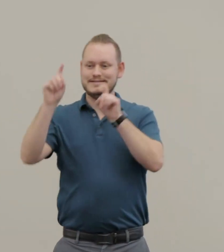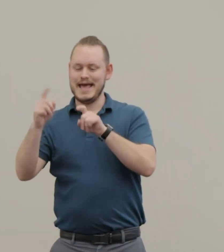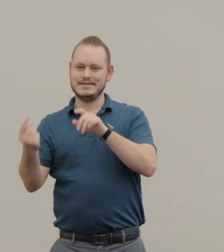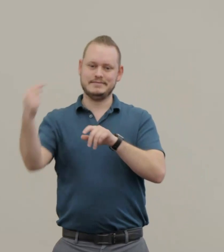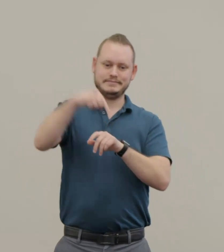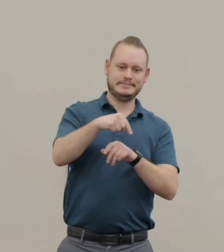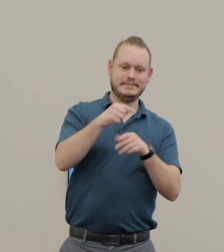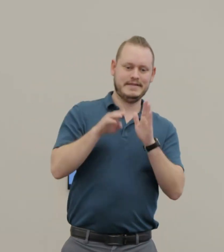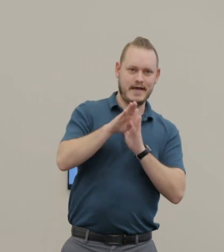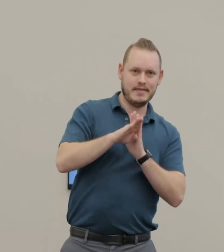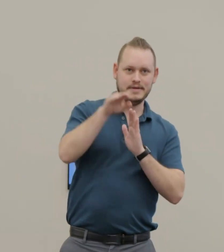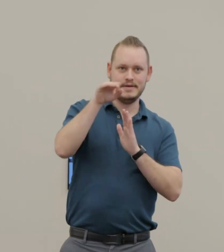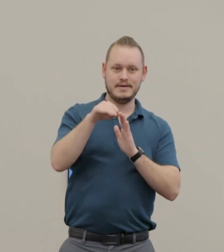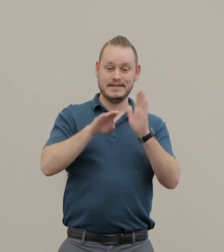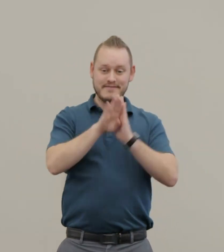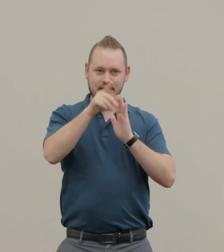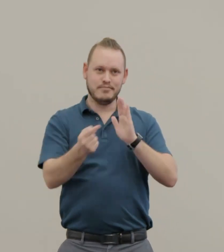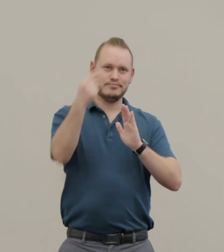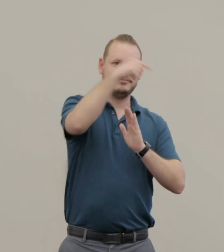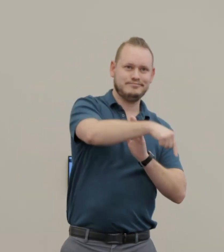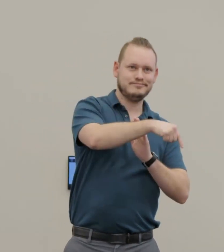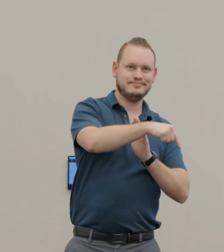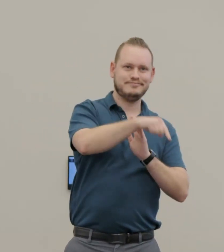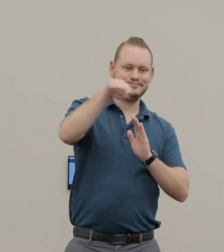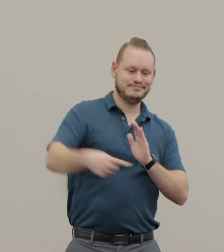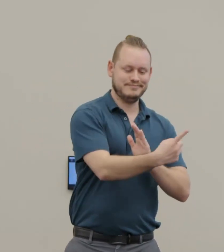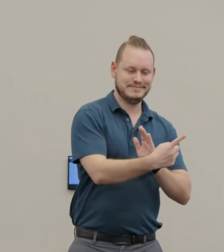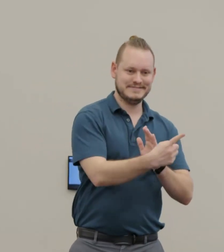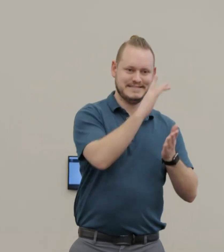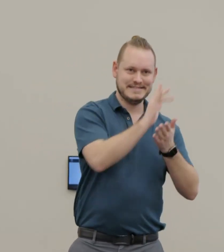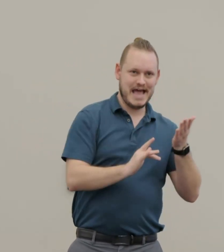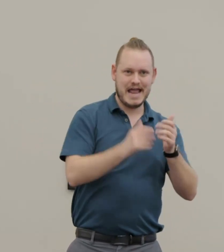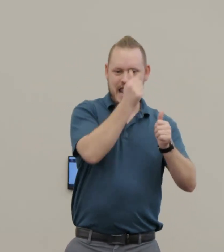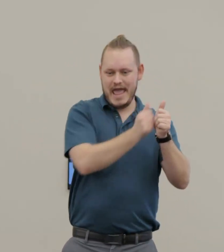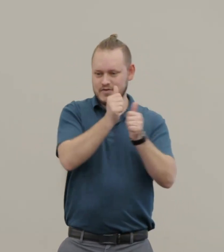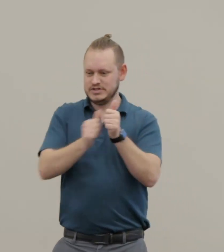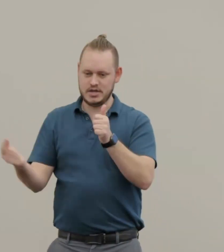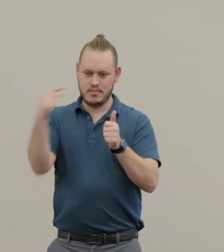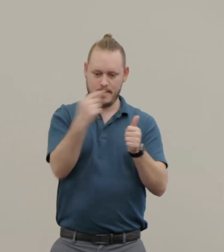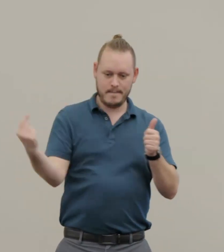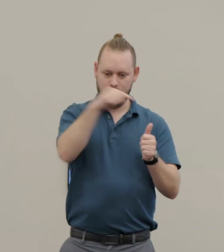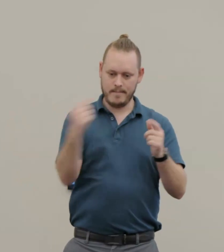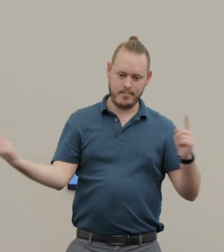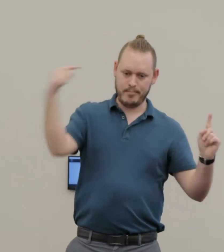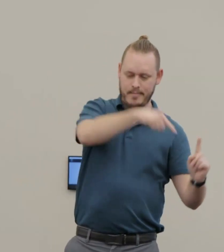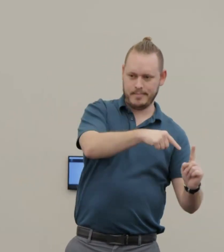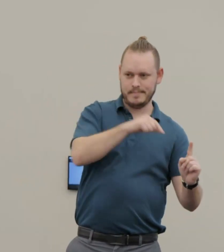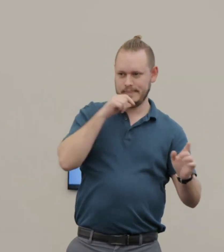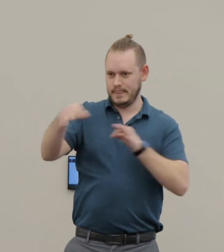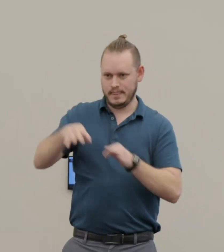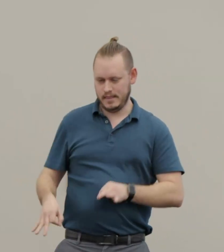develop, develop back to design, and so forth. And for every stage throughout that. Let's not get in the